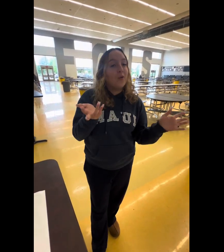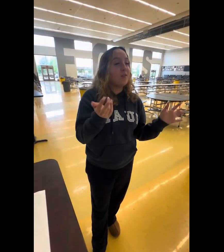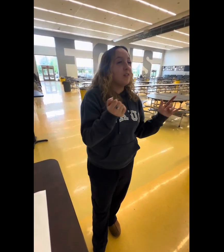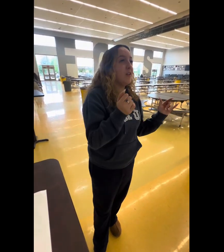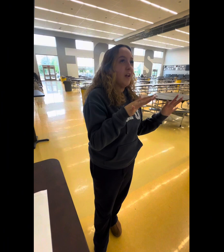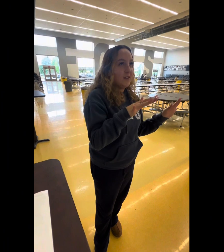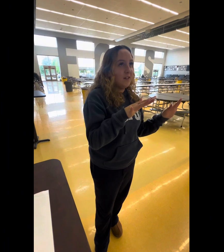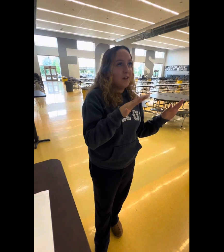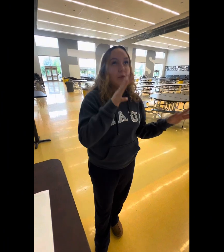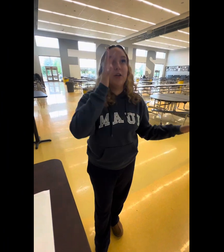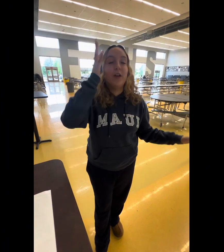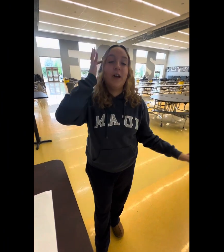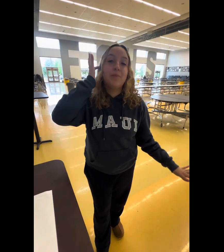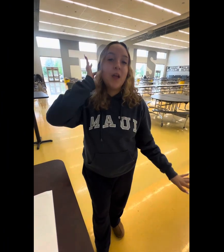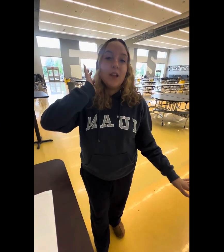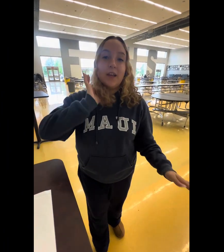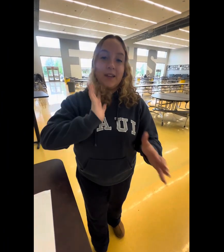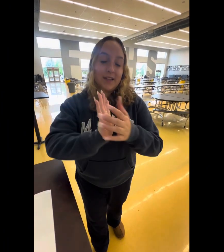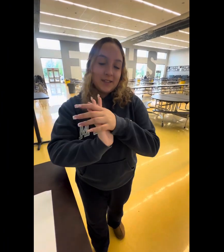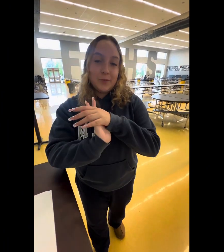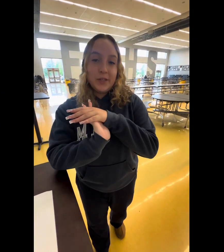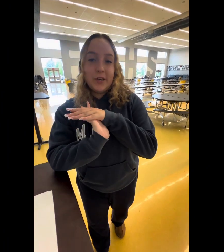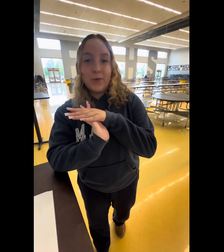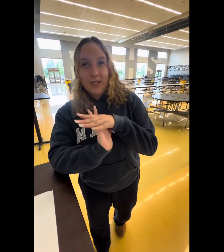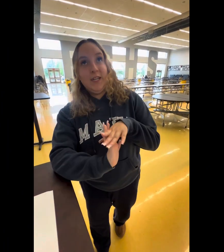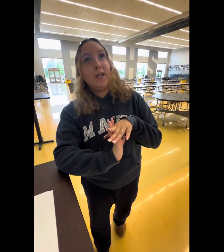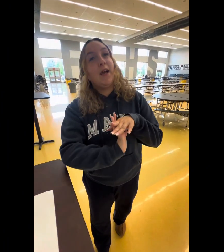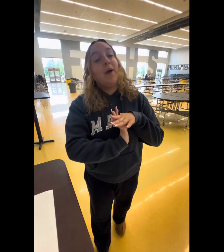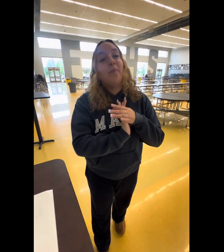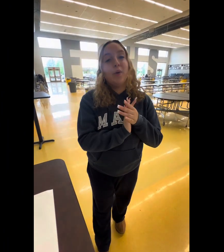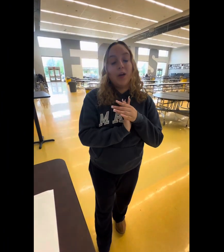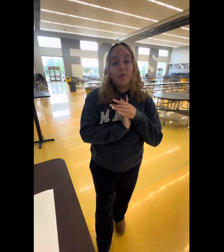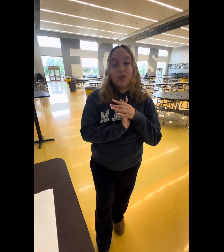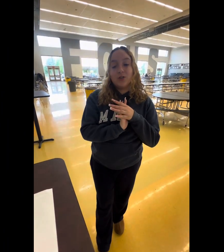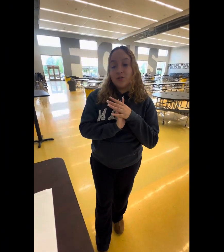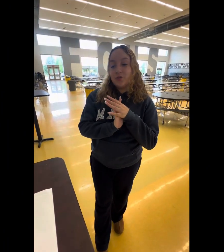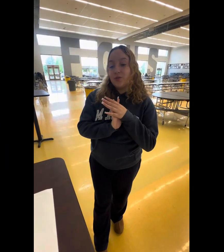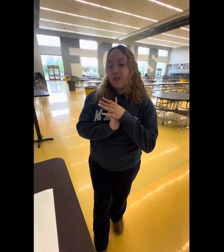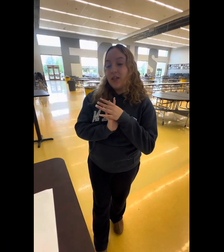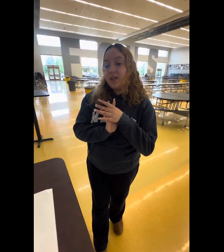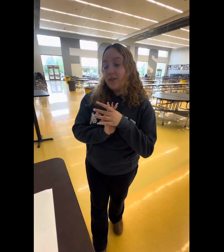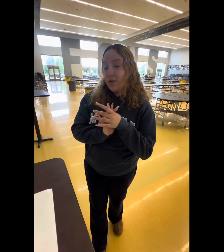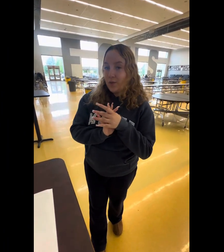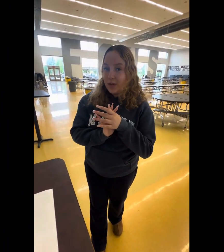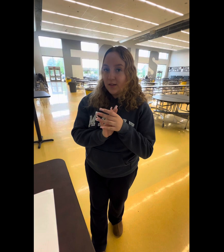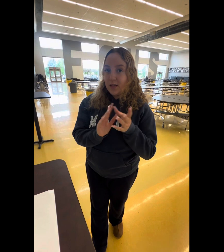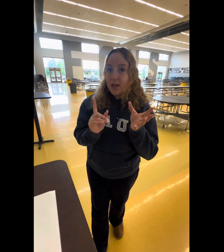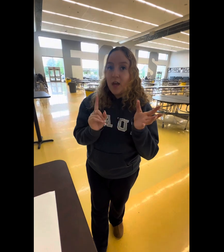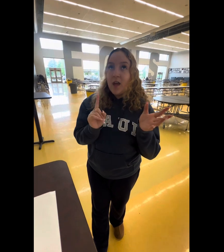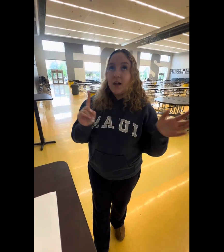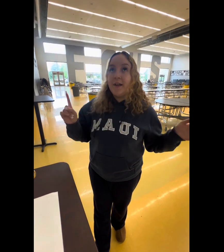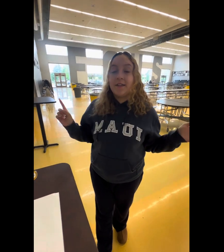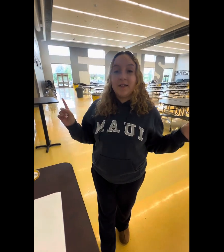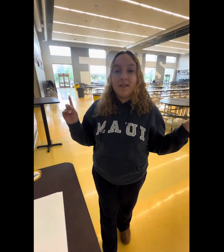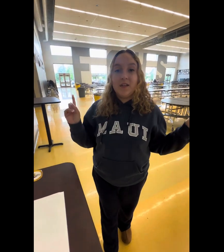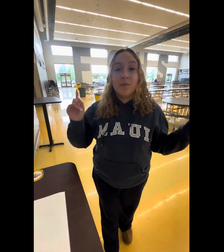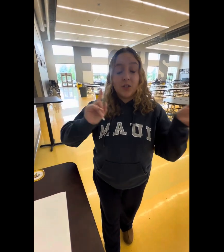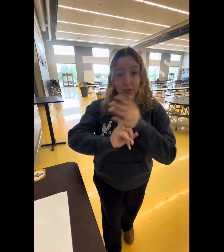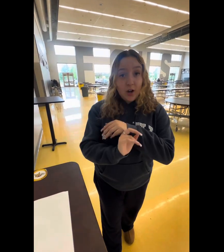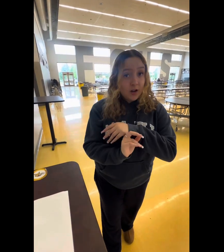and connecting to them and all that. Like that is something we did, but we also did it in different ways, like connecting theme in songs